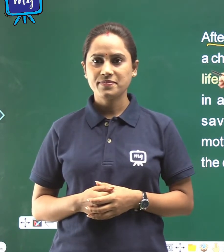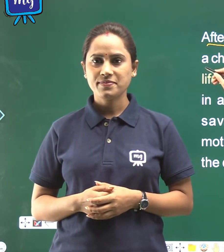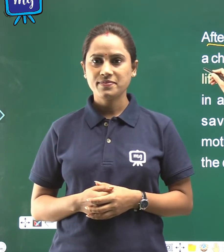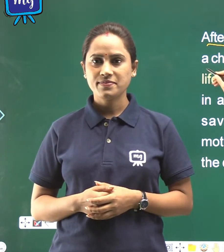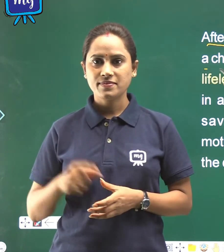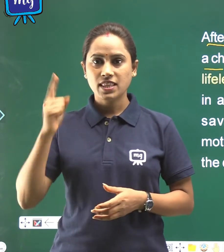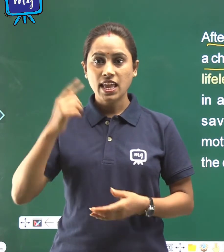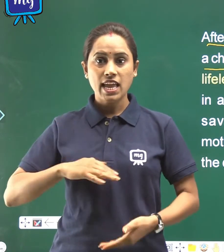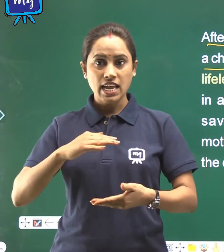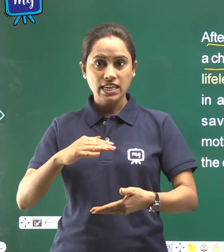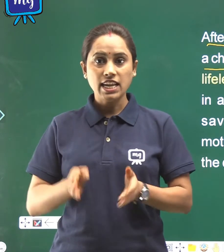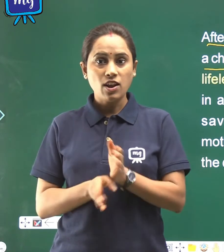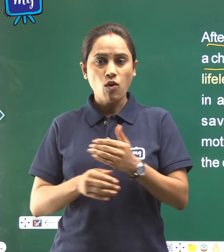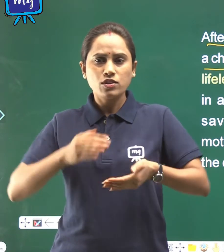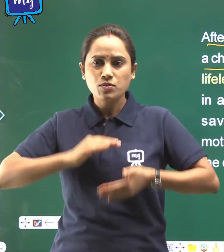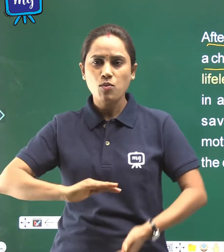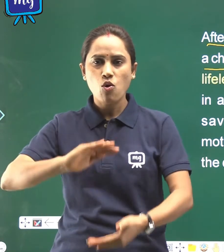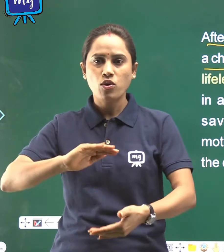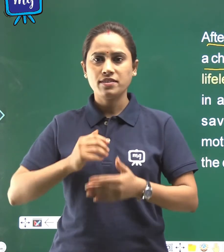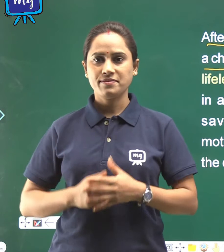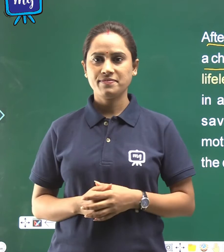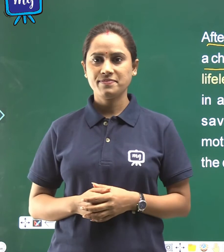a child was born,